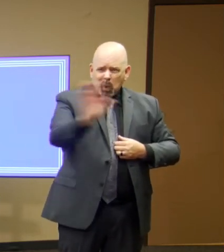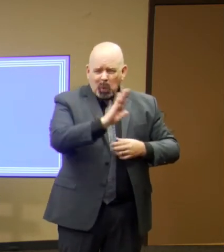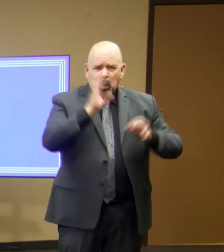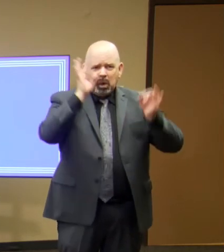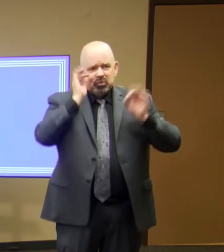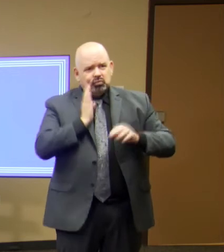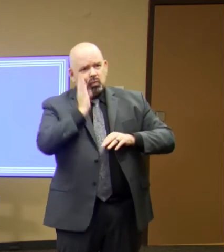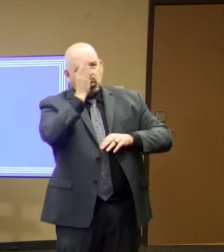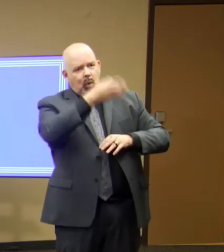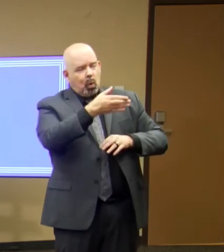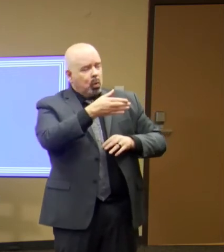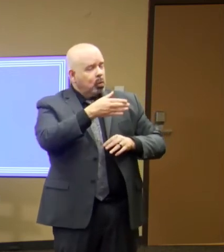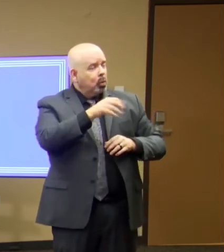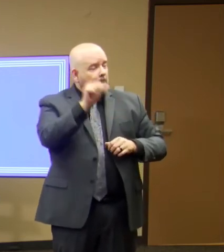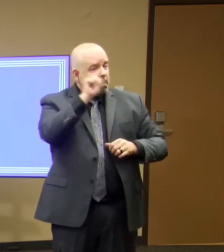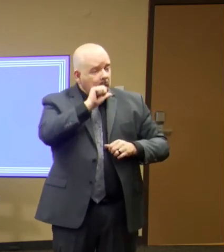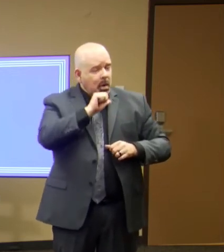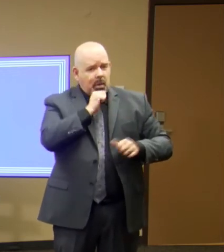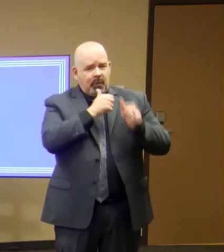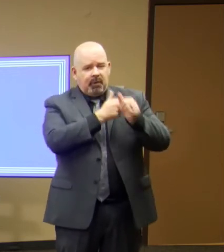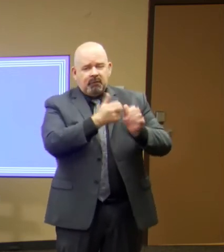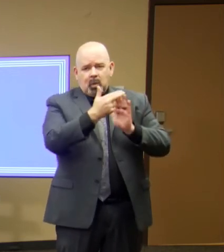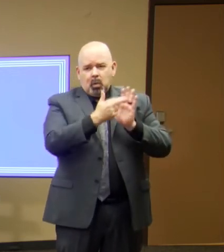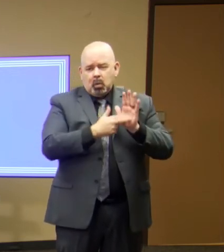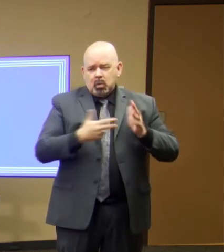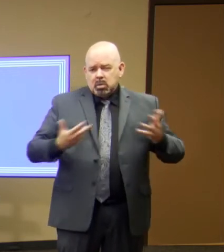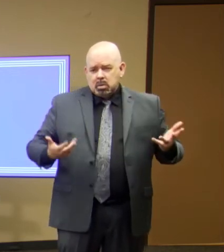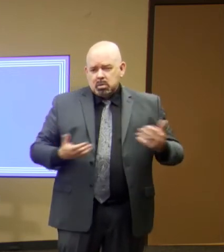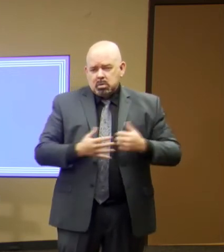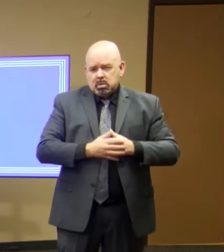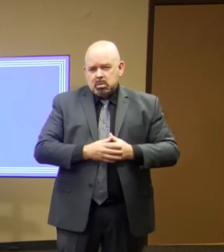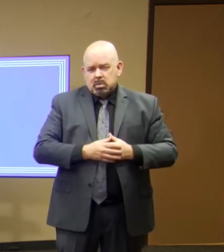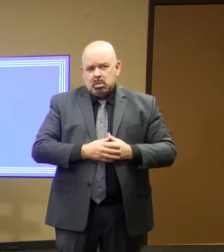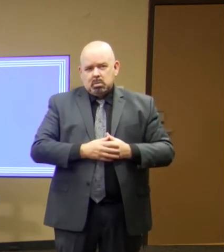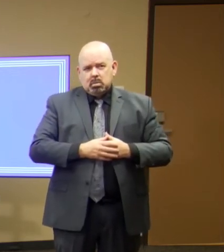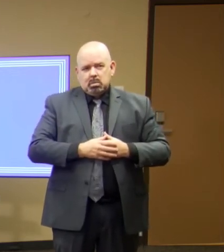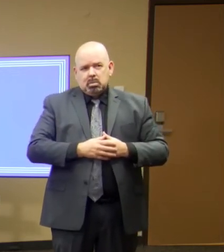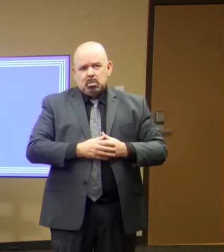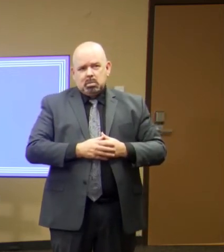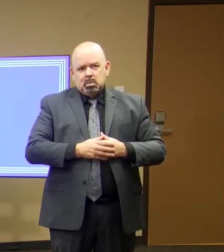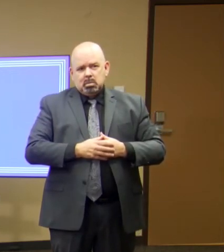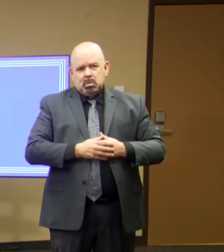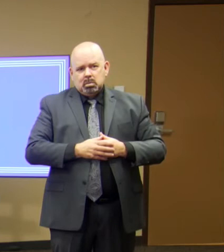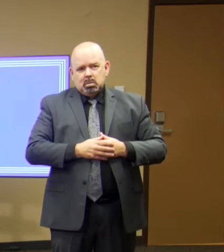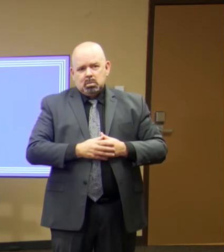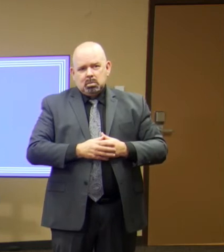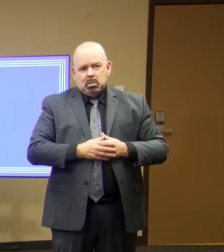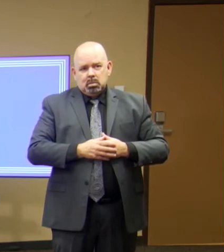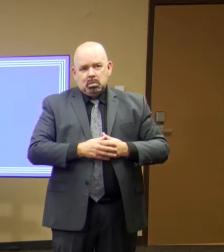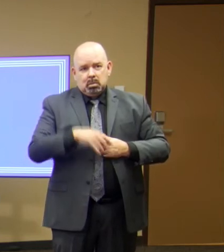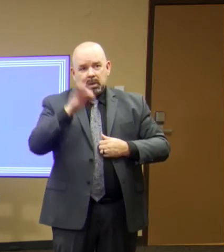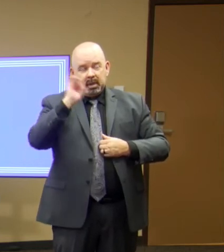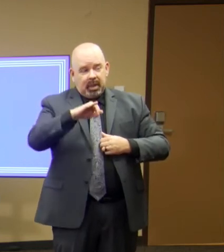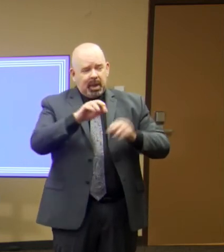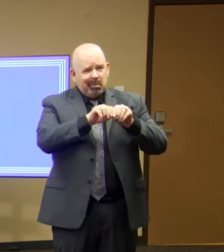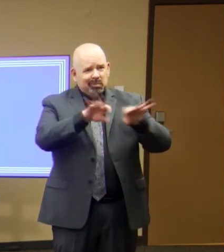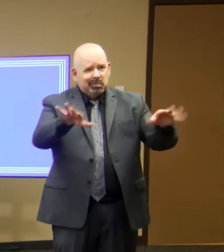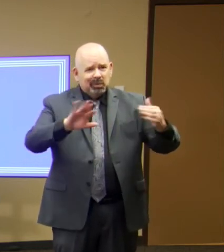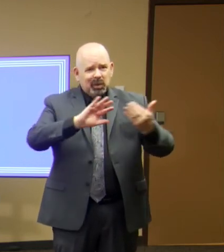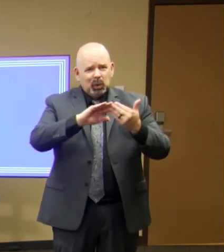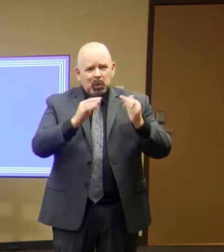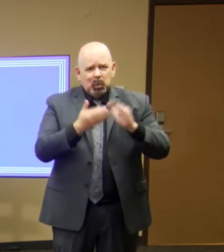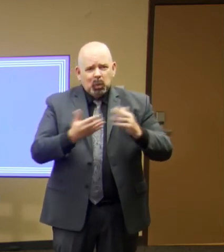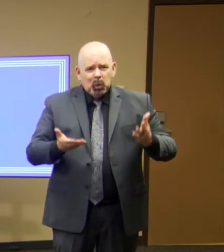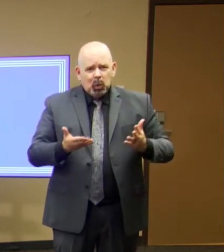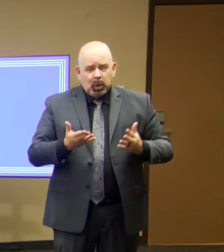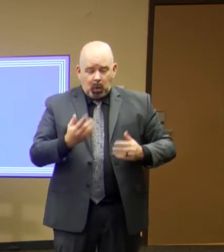because the governor says it is. But the impact that you have on the community, it's not just you that will